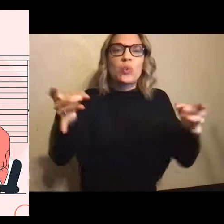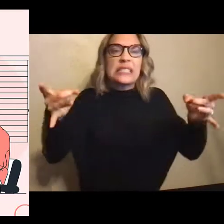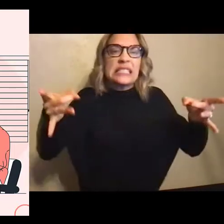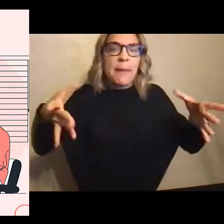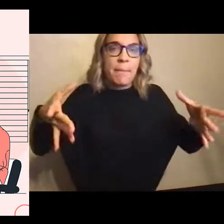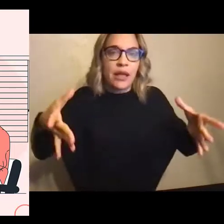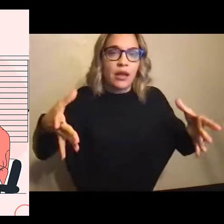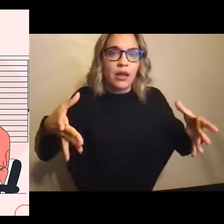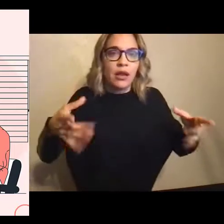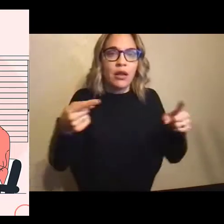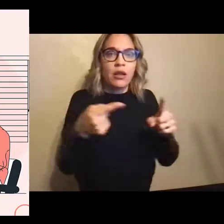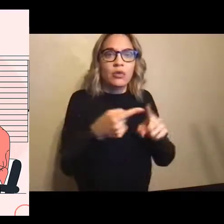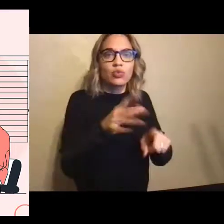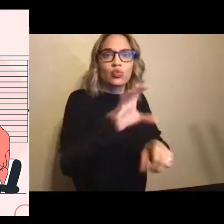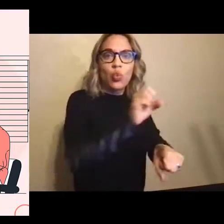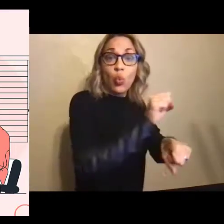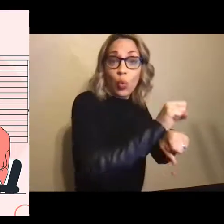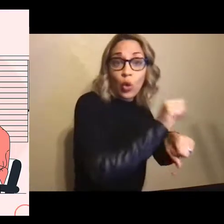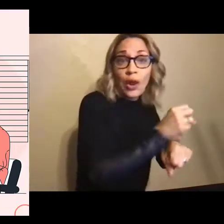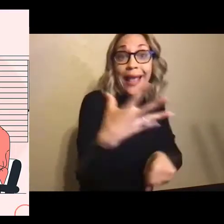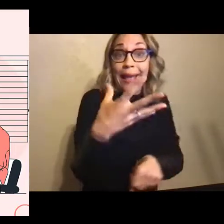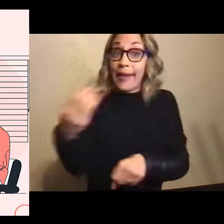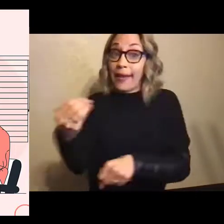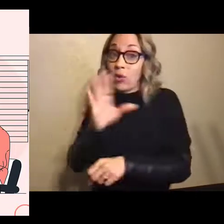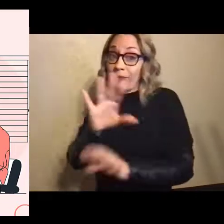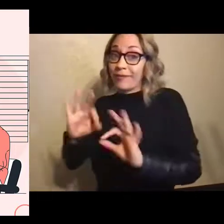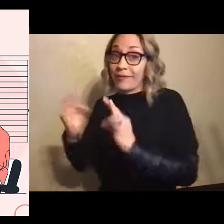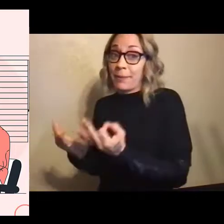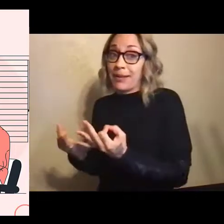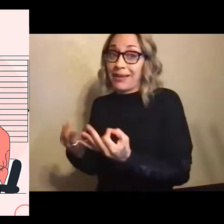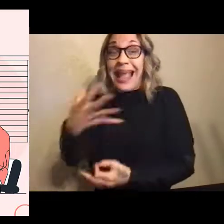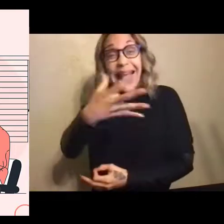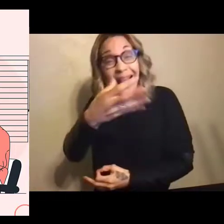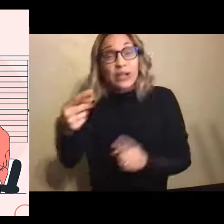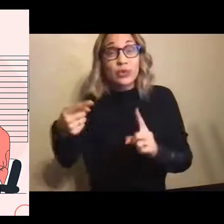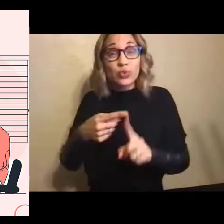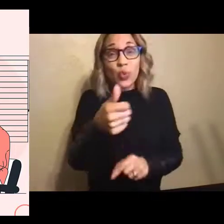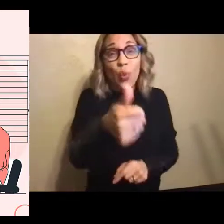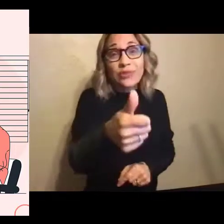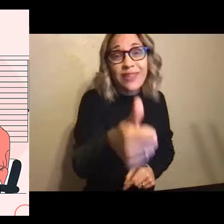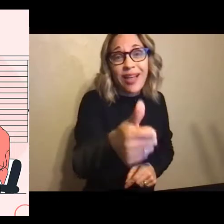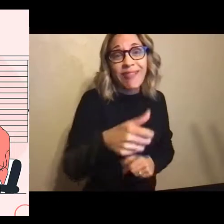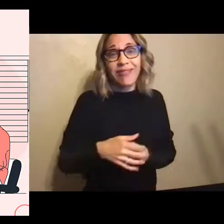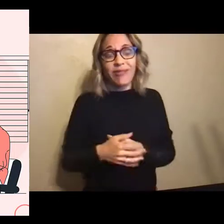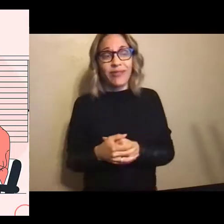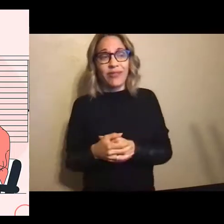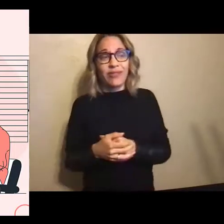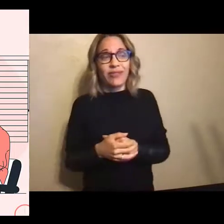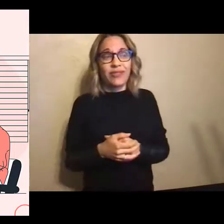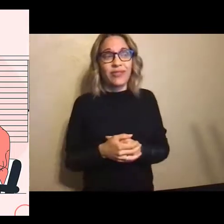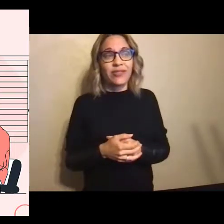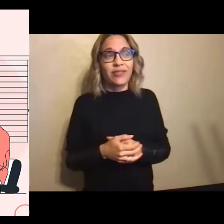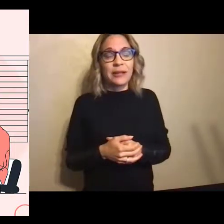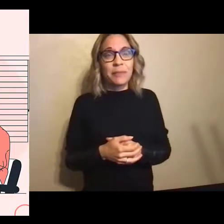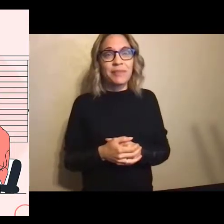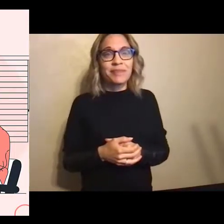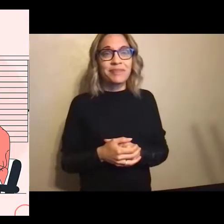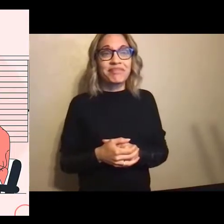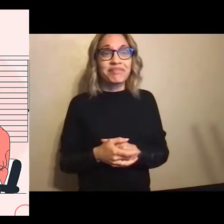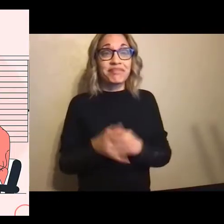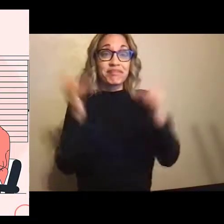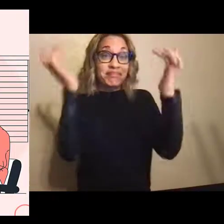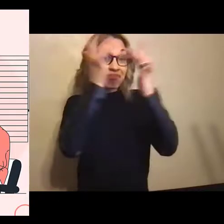can cause some resentment to not only toward your work, but also within your family structure and against yourself as